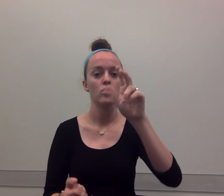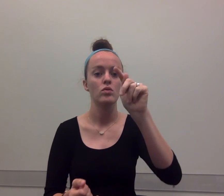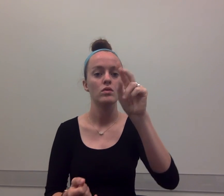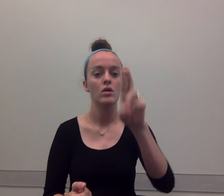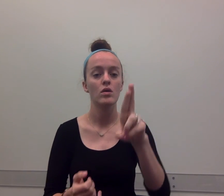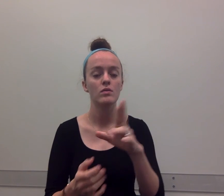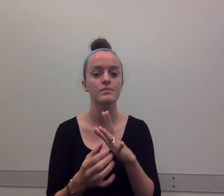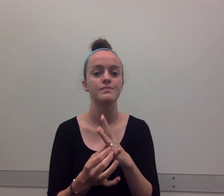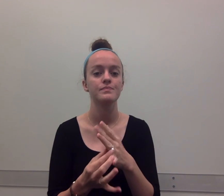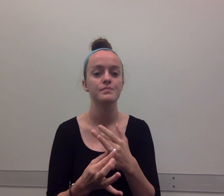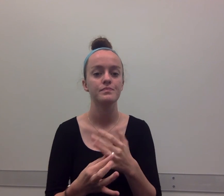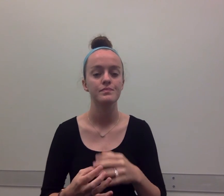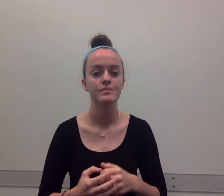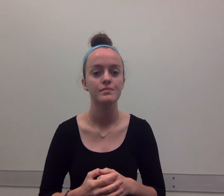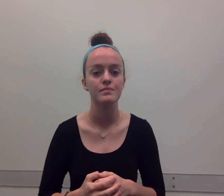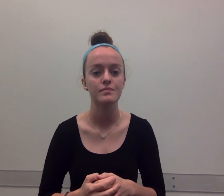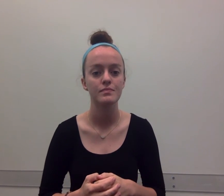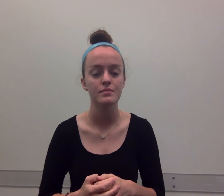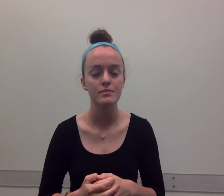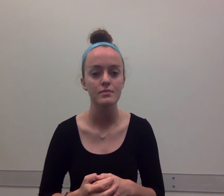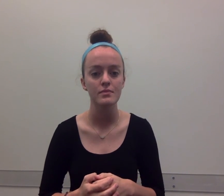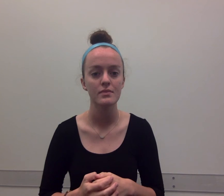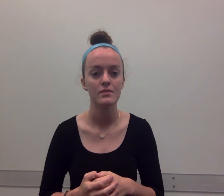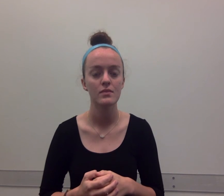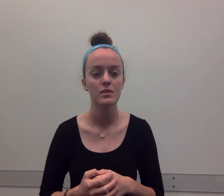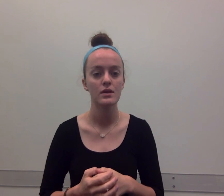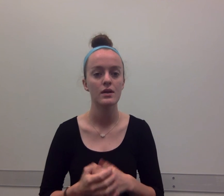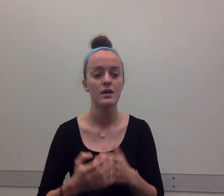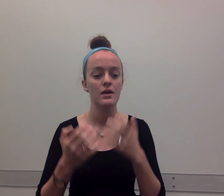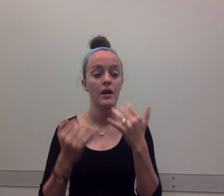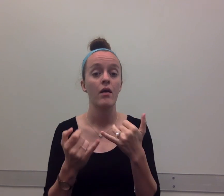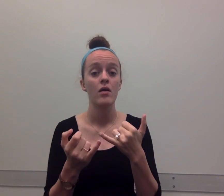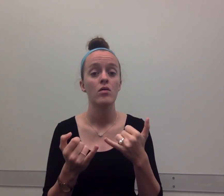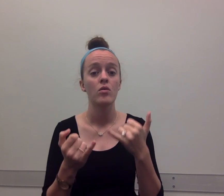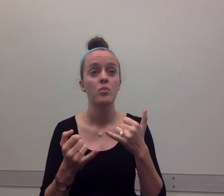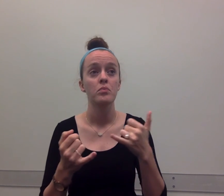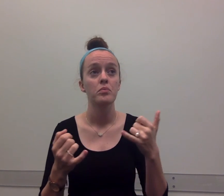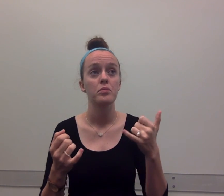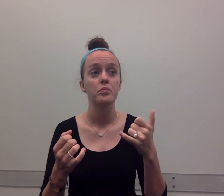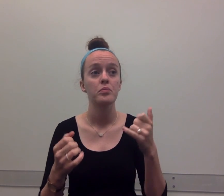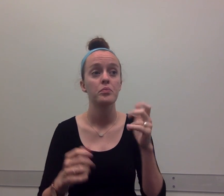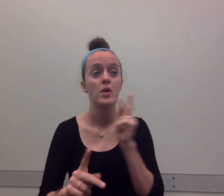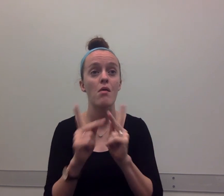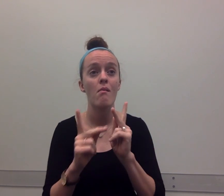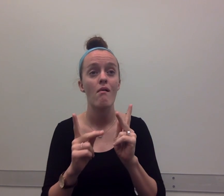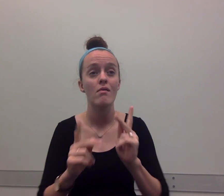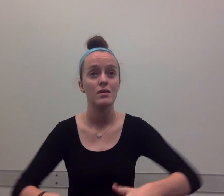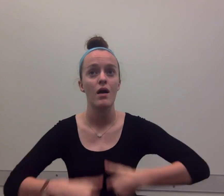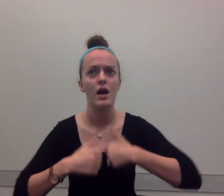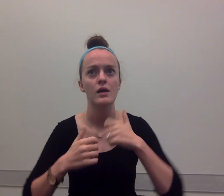role in lots of people's lives. I'm sure the defendants would say in a very negative way,